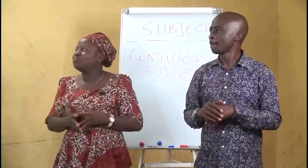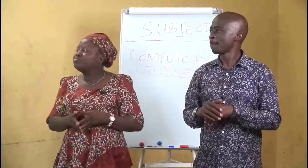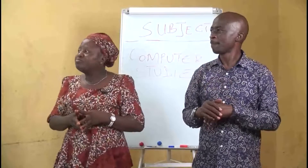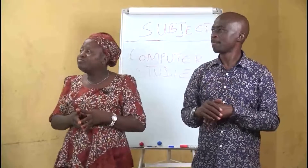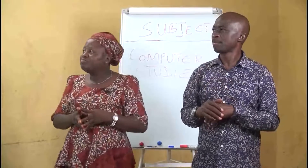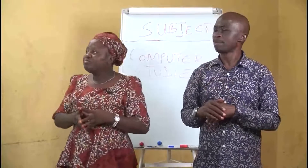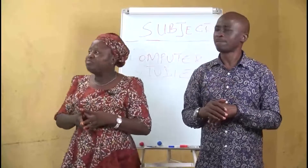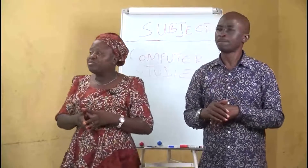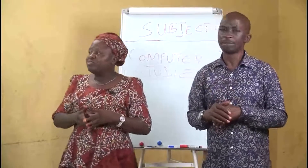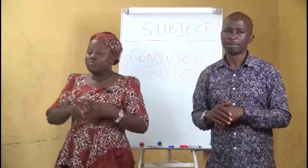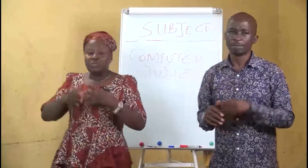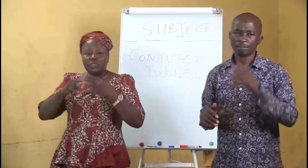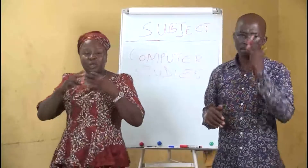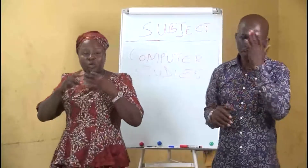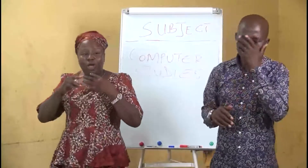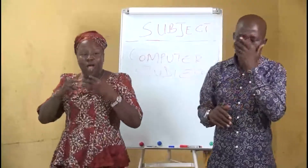it.